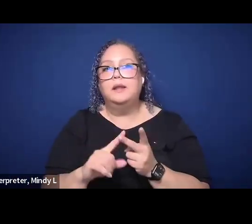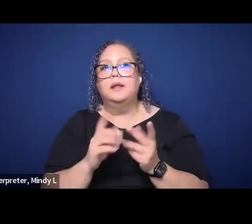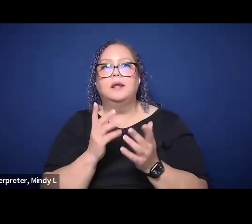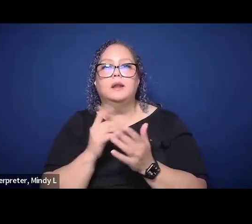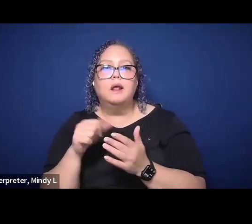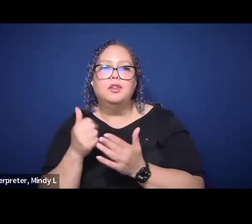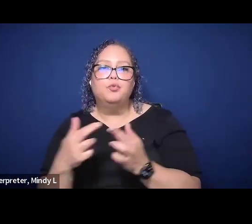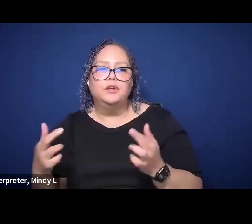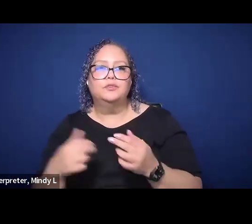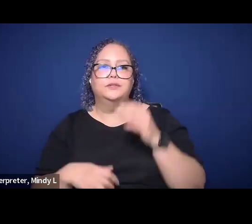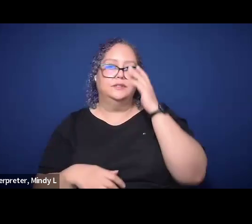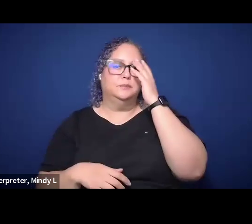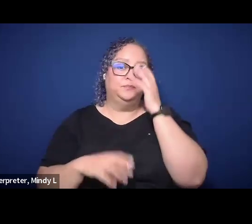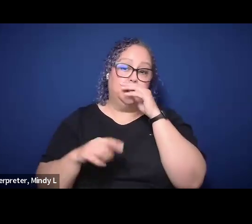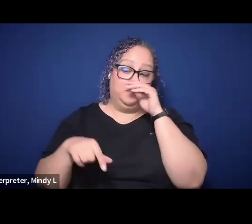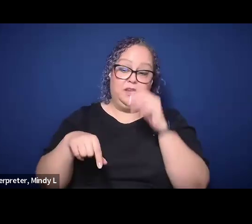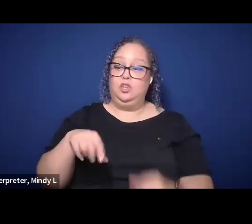this slide.